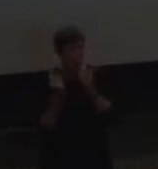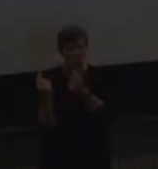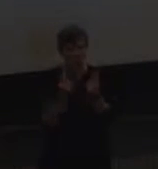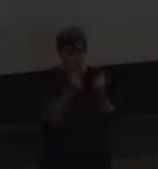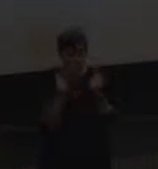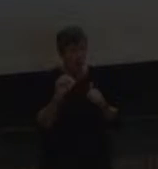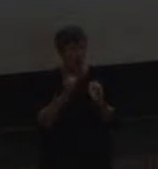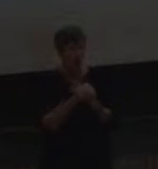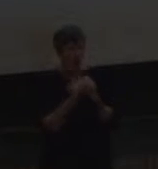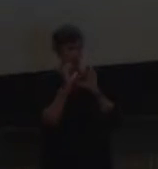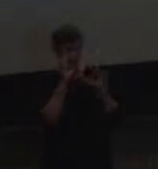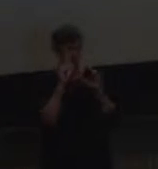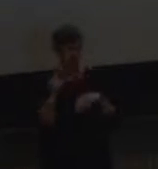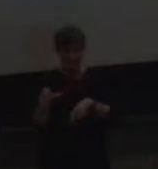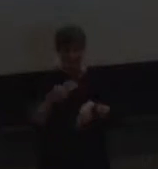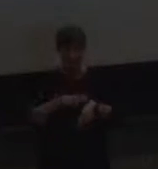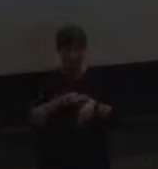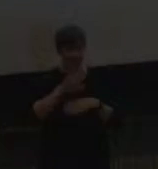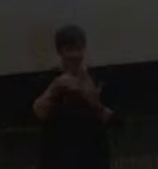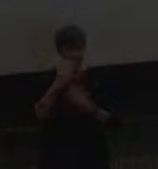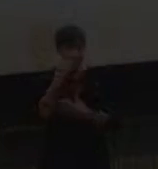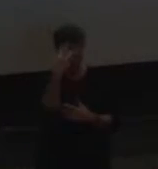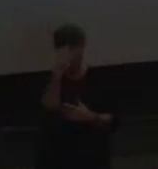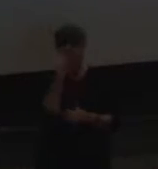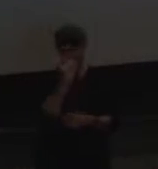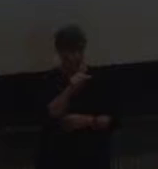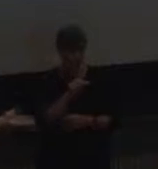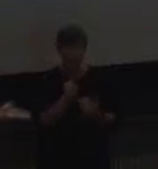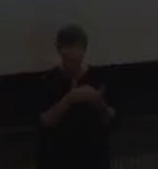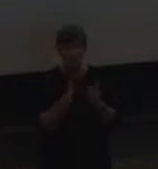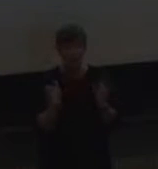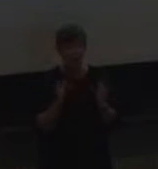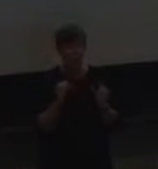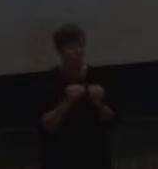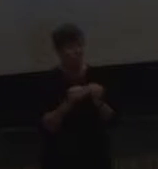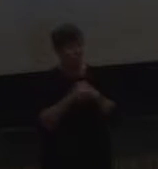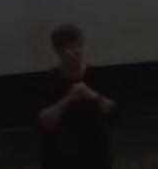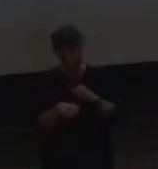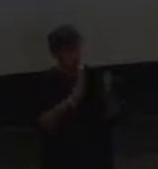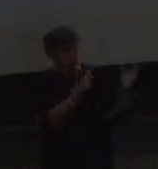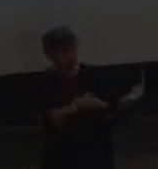time. Okay? Without further ado, welcome, Tim.